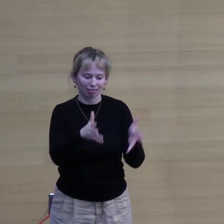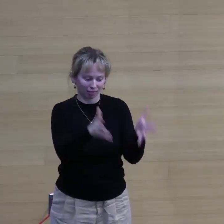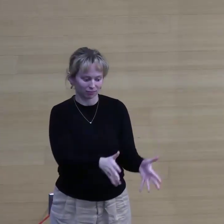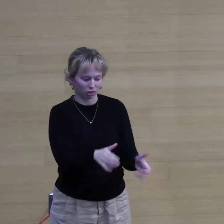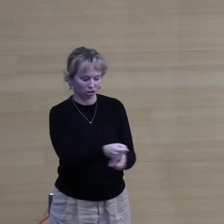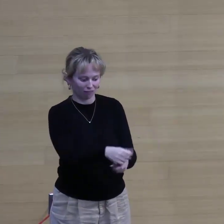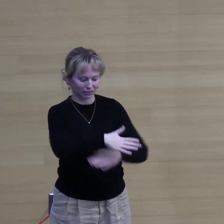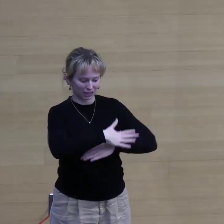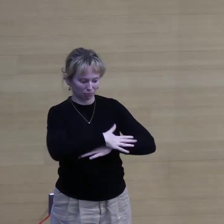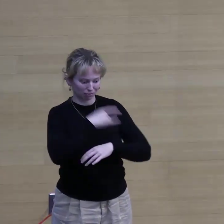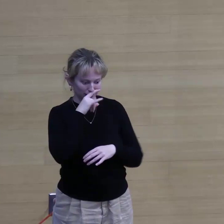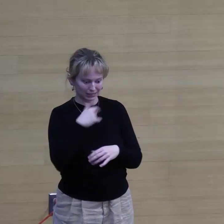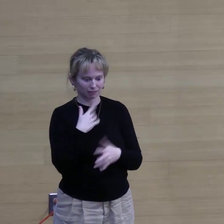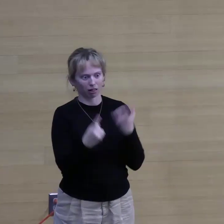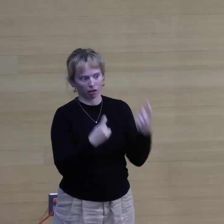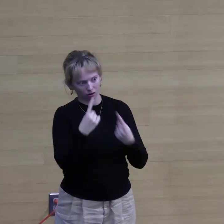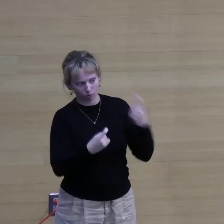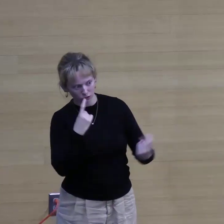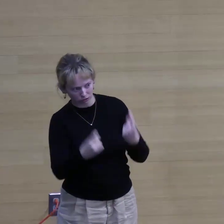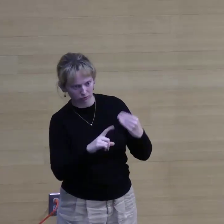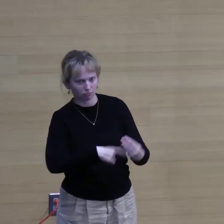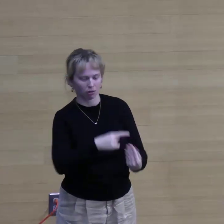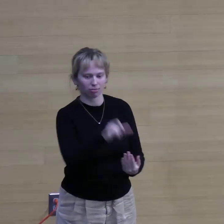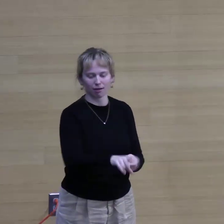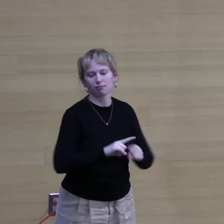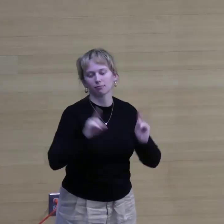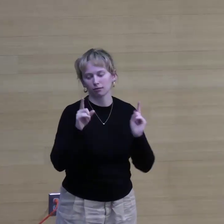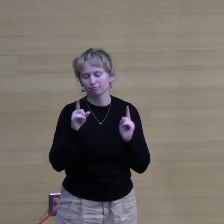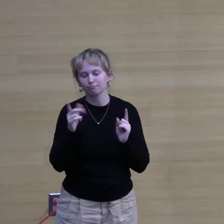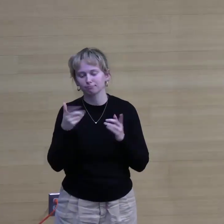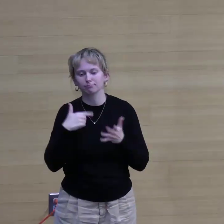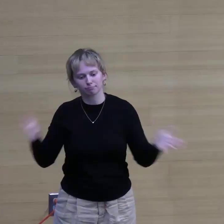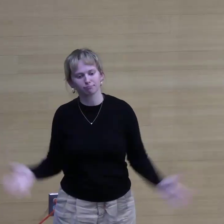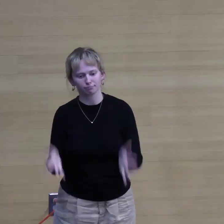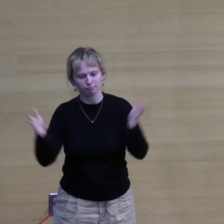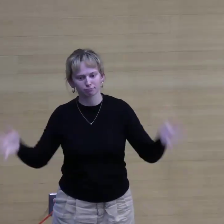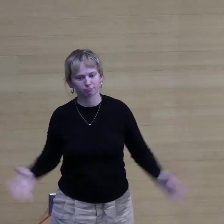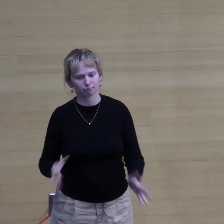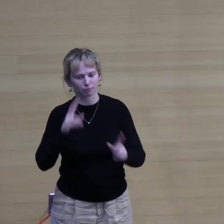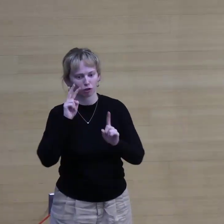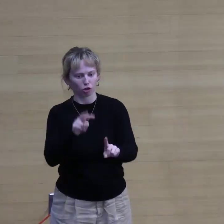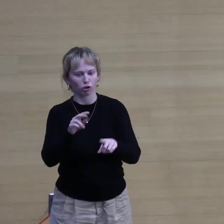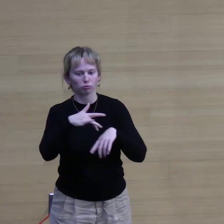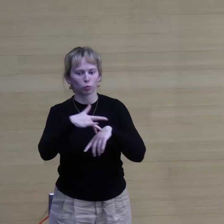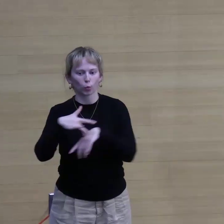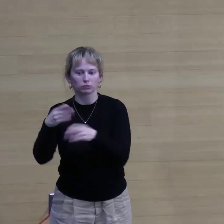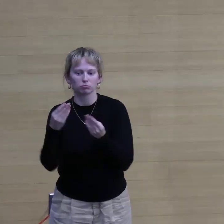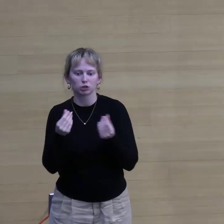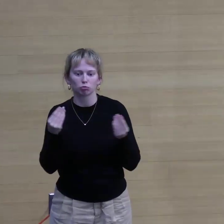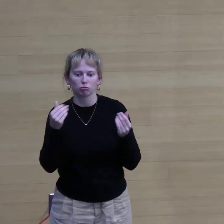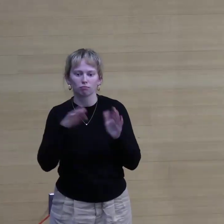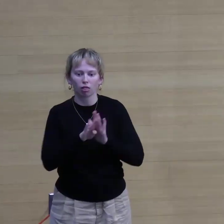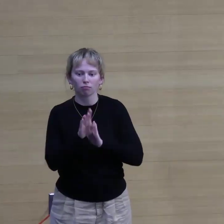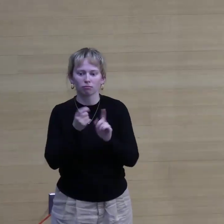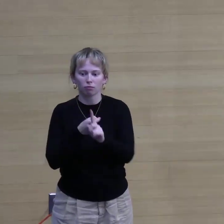had questions. It was awesome. But I think I would encourage to really look at material developed